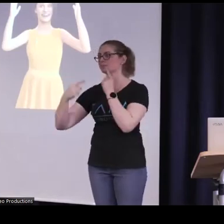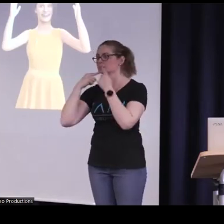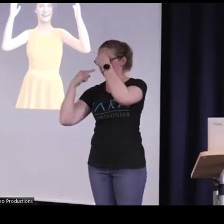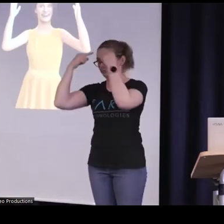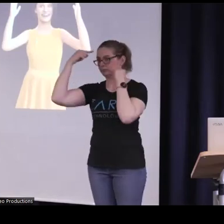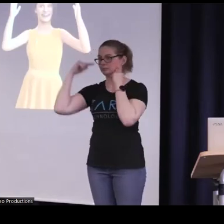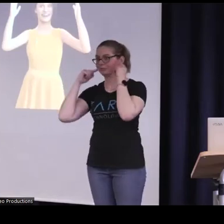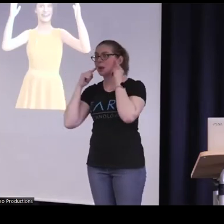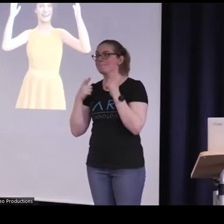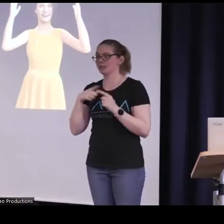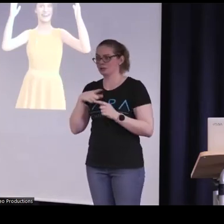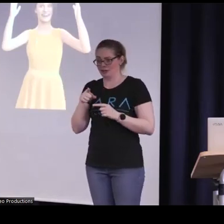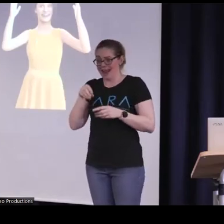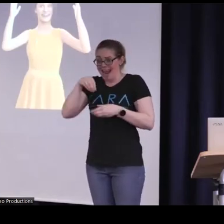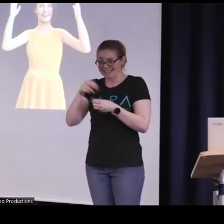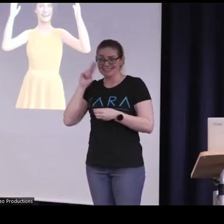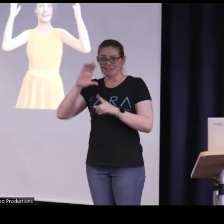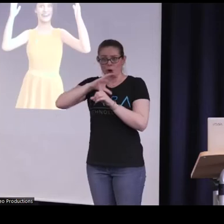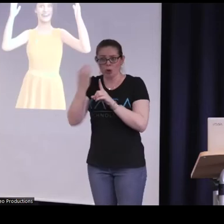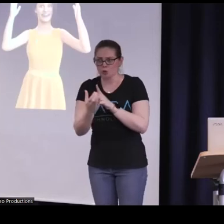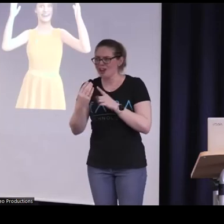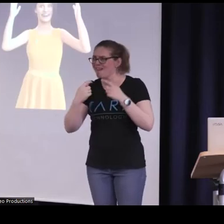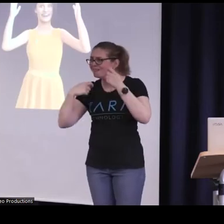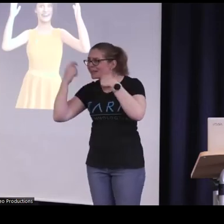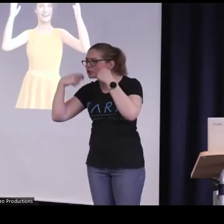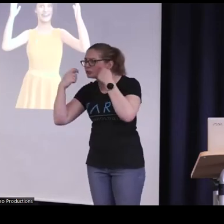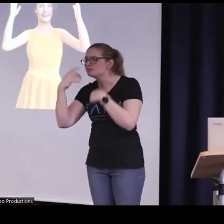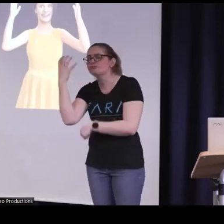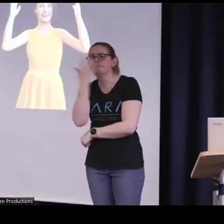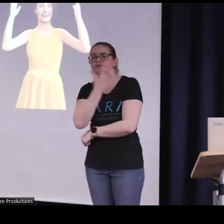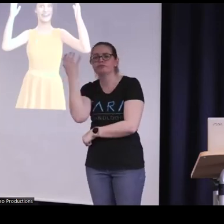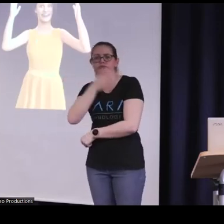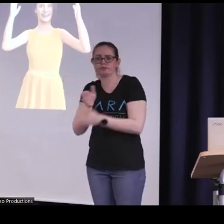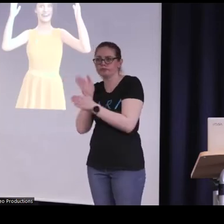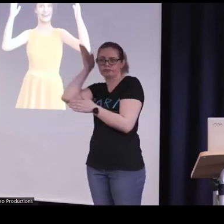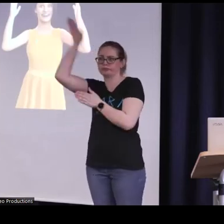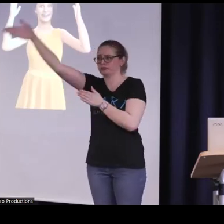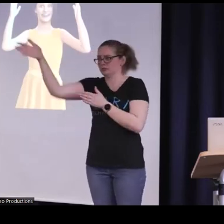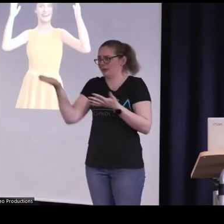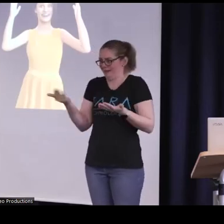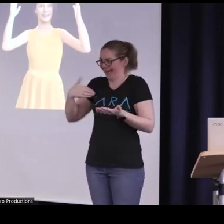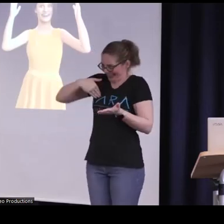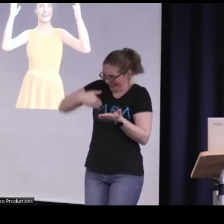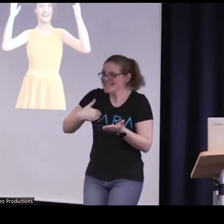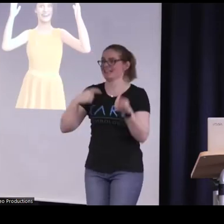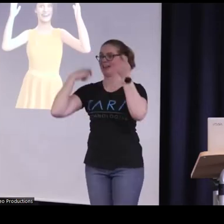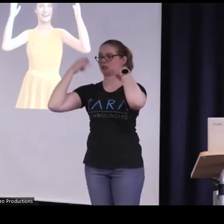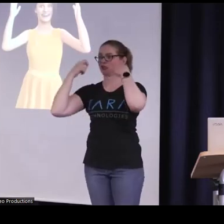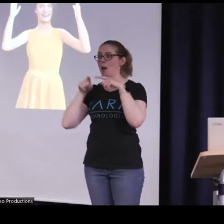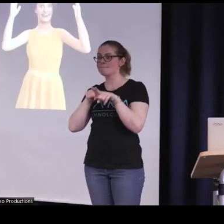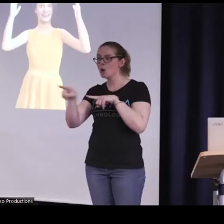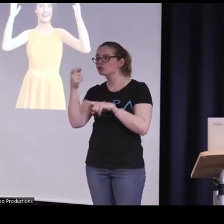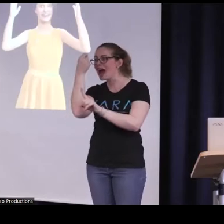over 600 points that are manipulatable on the face. So as we know, facial